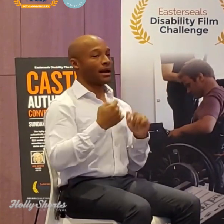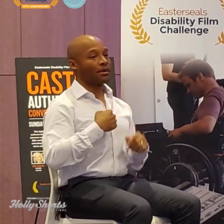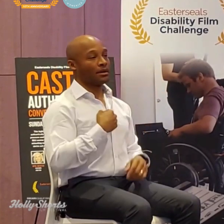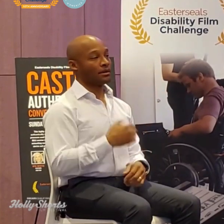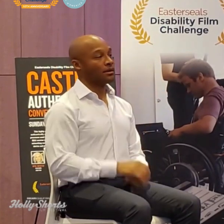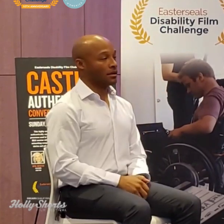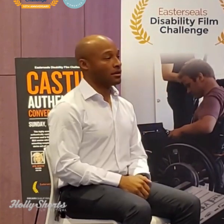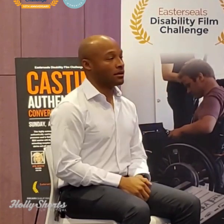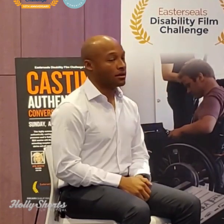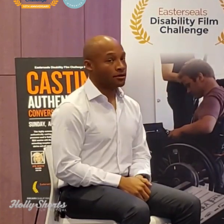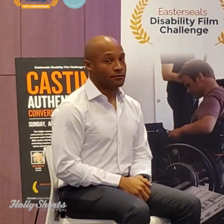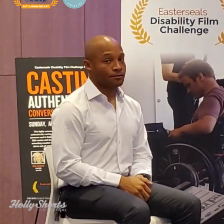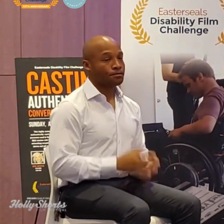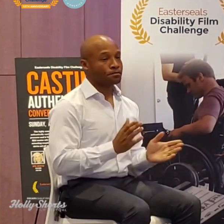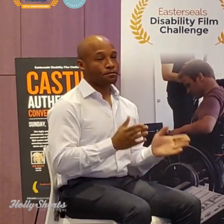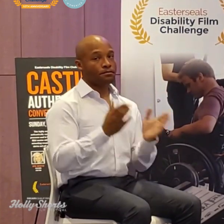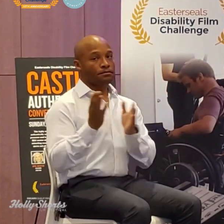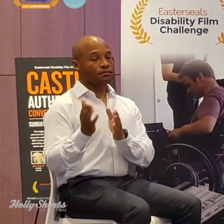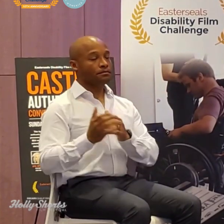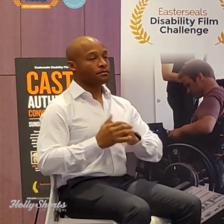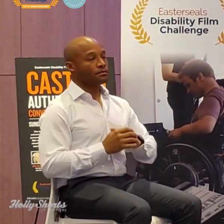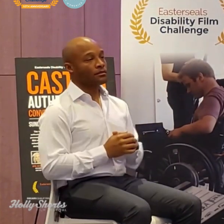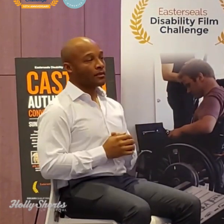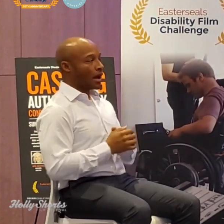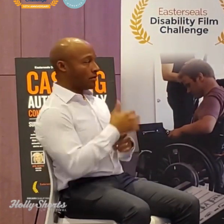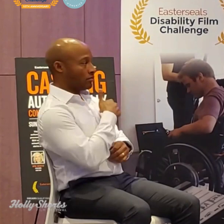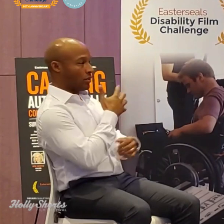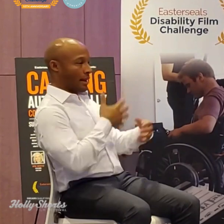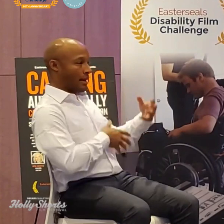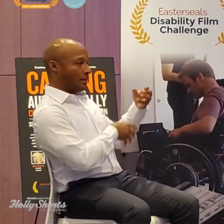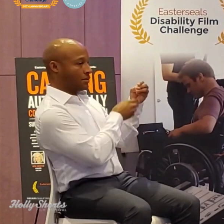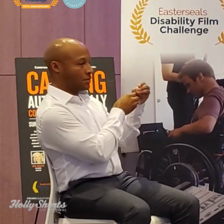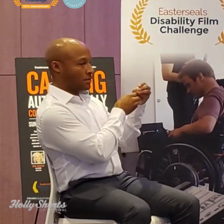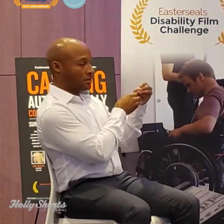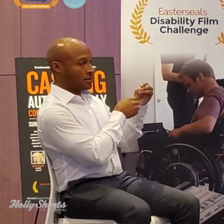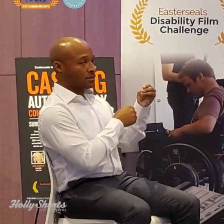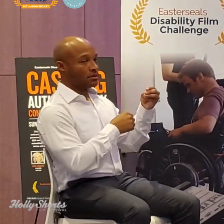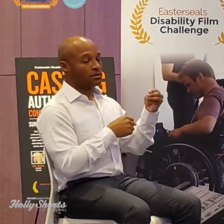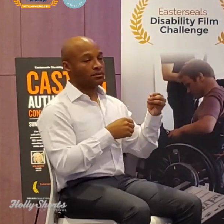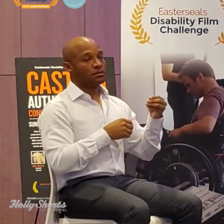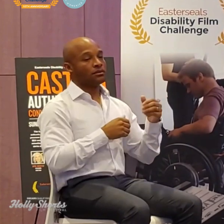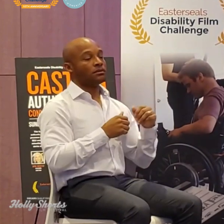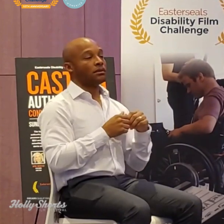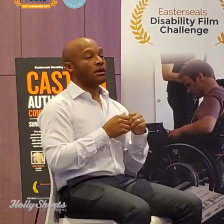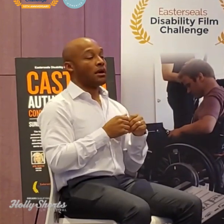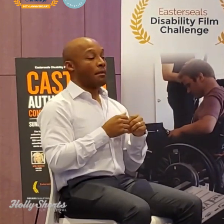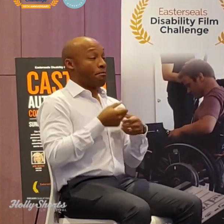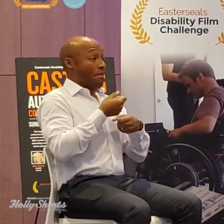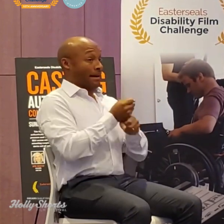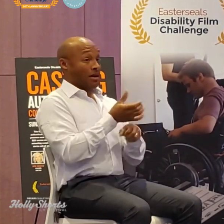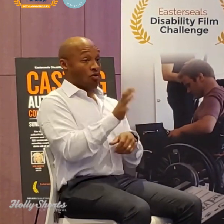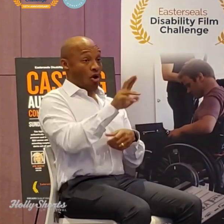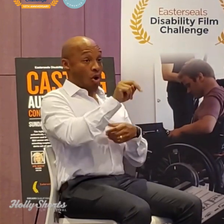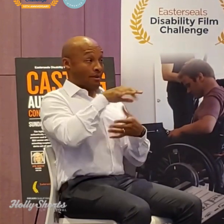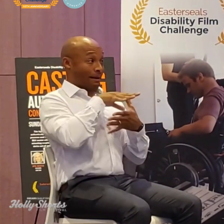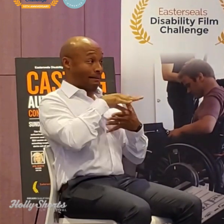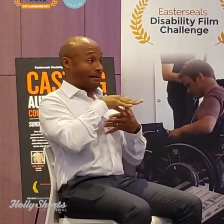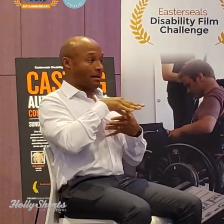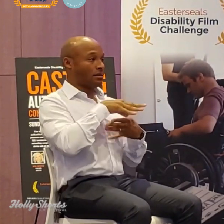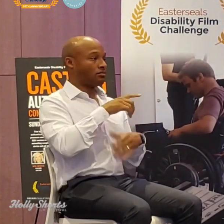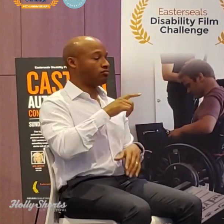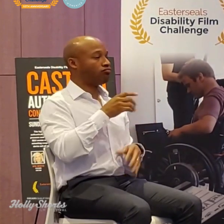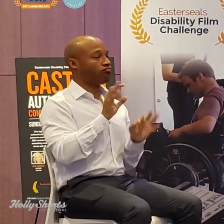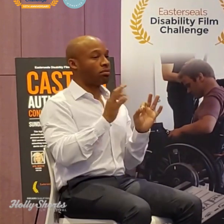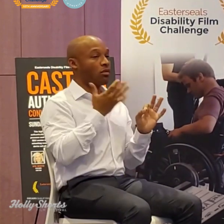And to piggyback off of that, it's one of the good things about creating your own content is that you are ready. And I always